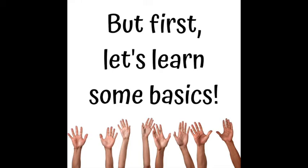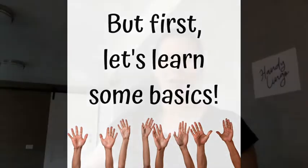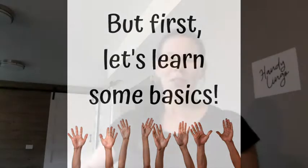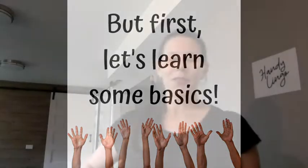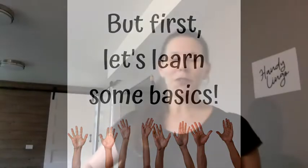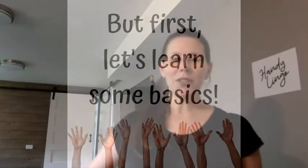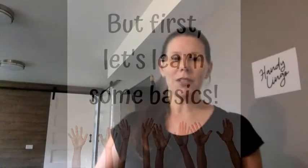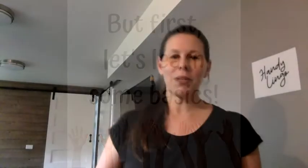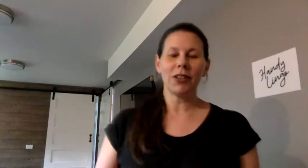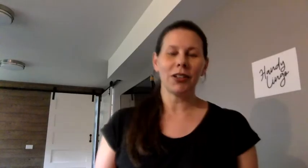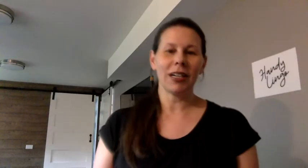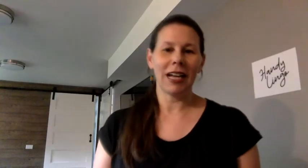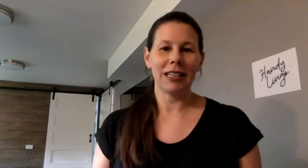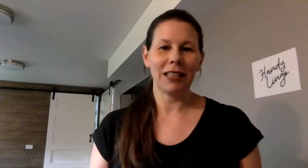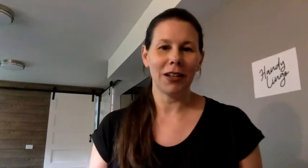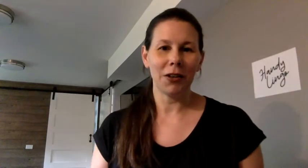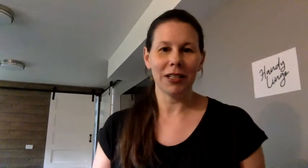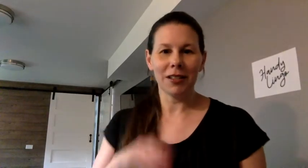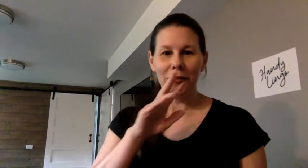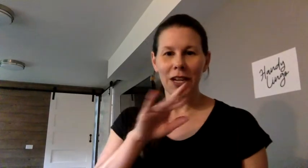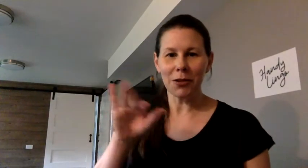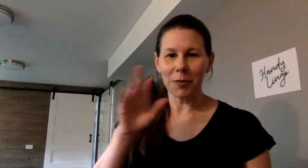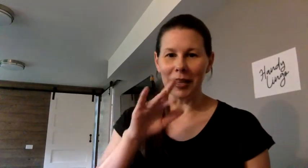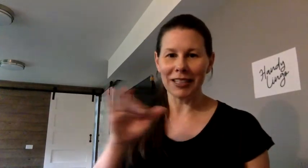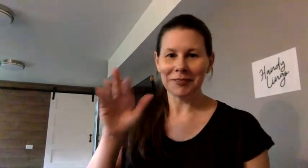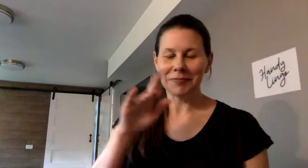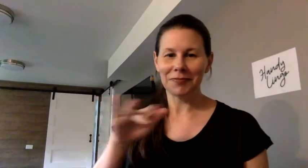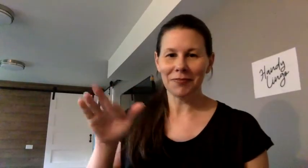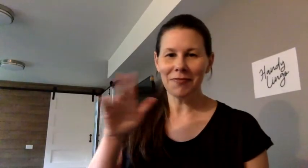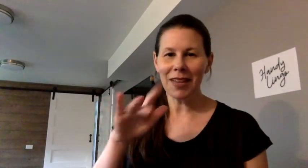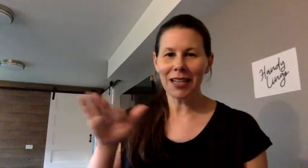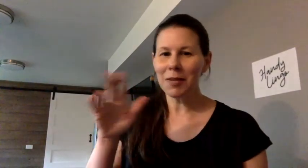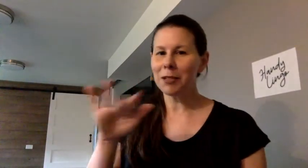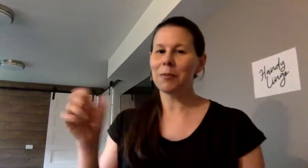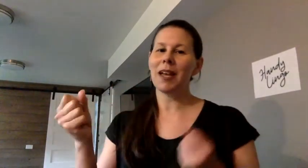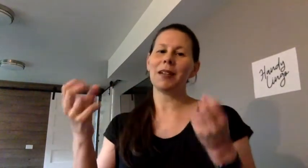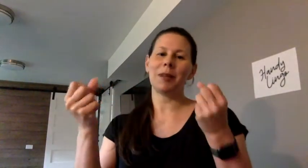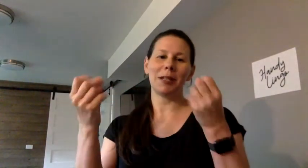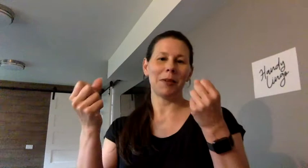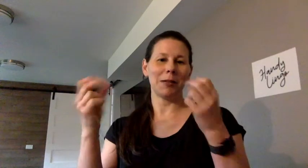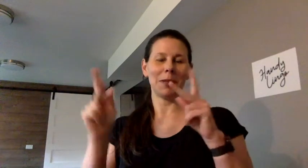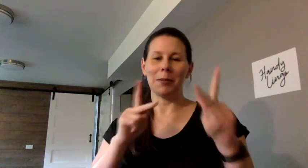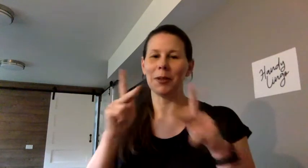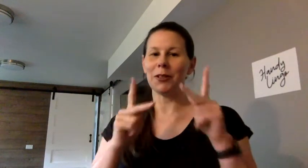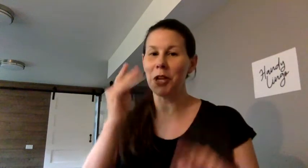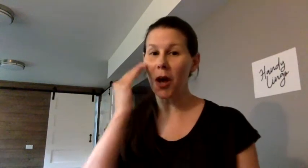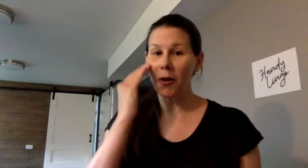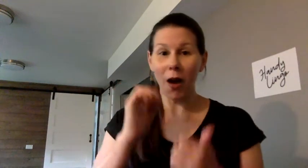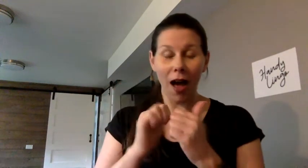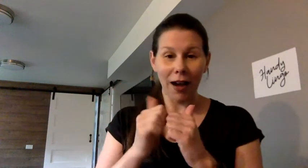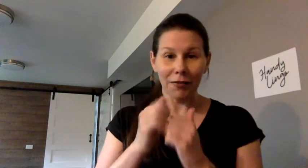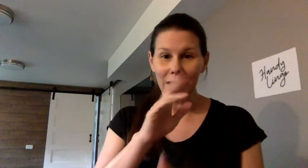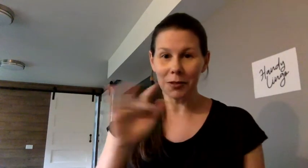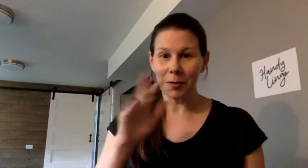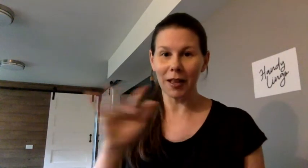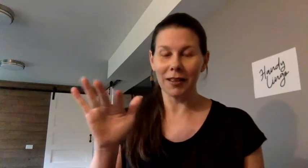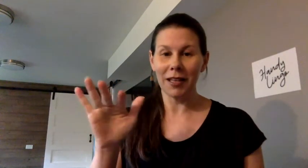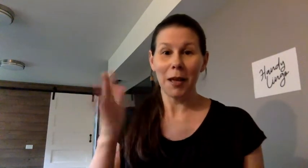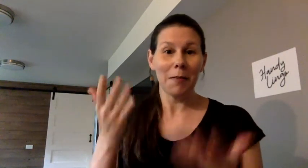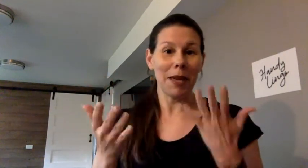The first thing we learn at Handy Lingo is fingerspelling. Many people know how to fingerspell. Maybe you